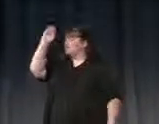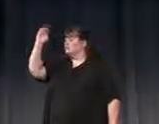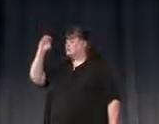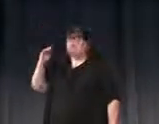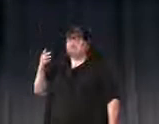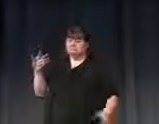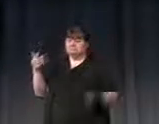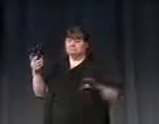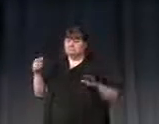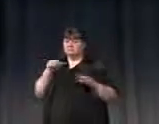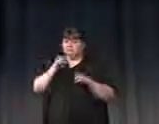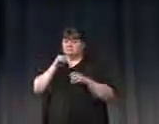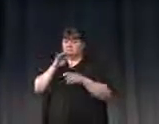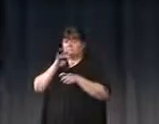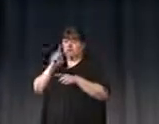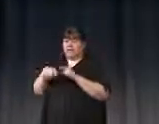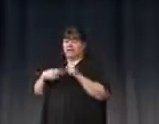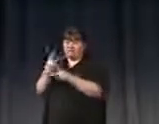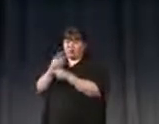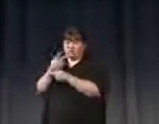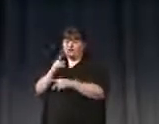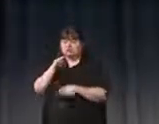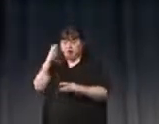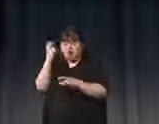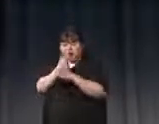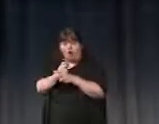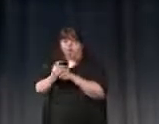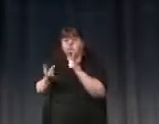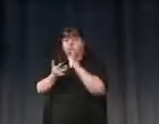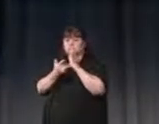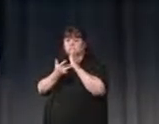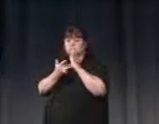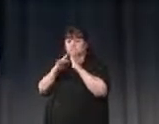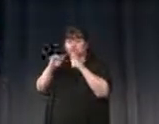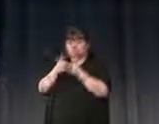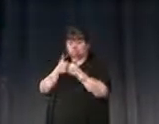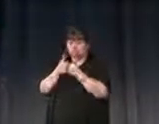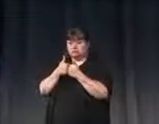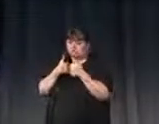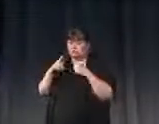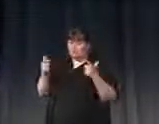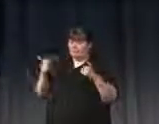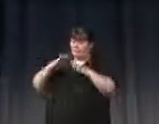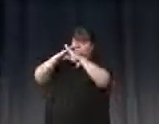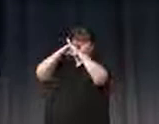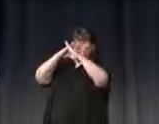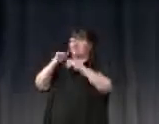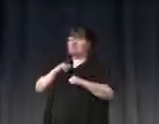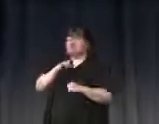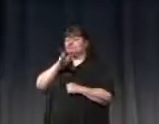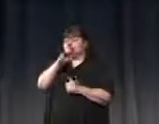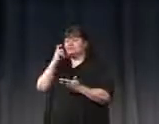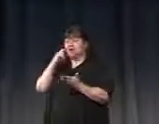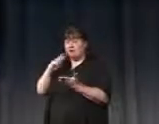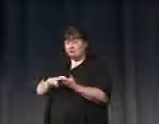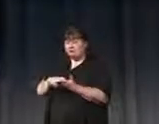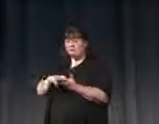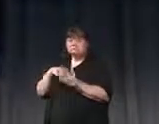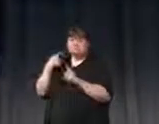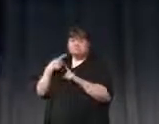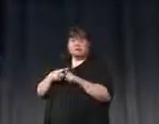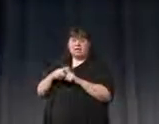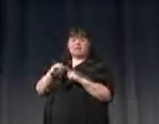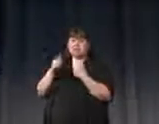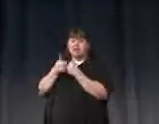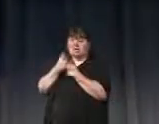getting killed. So it's a pretty hard technological challenge, and one of the big obstacles for speech recognition right now. And it's also a challenge for